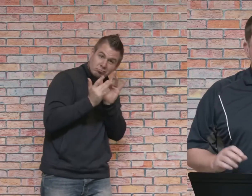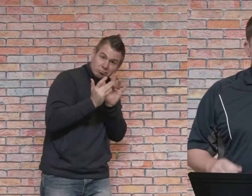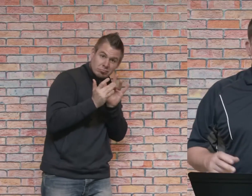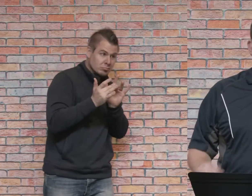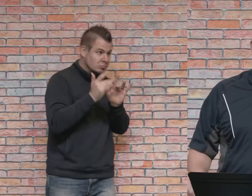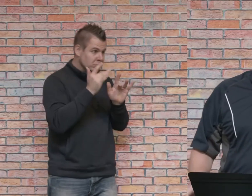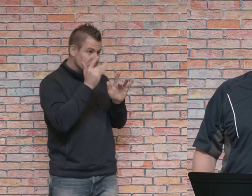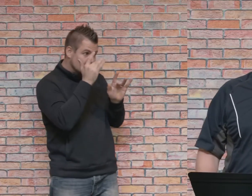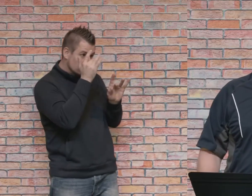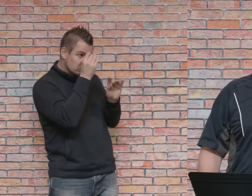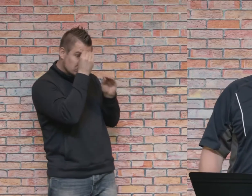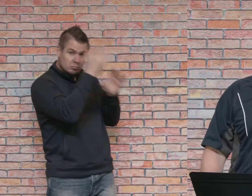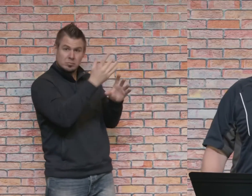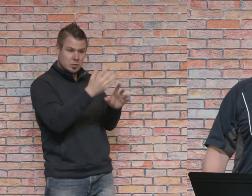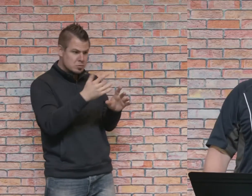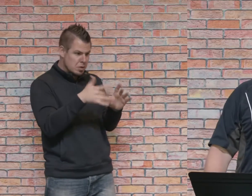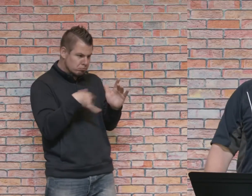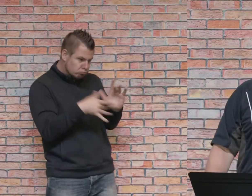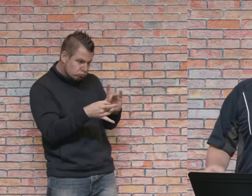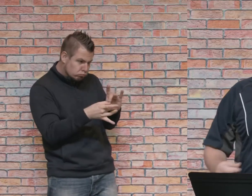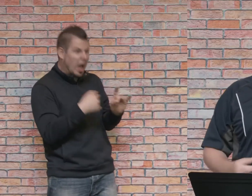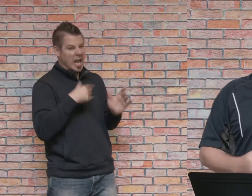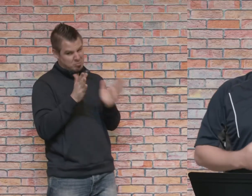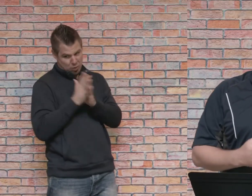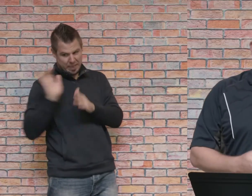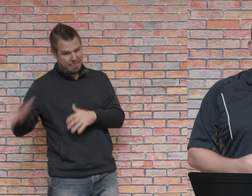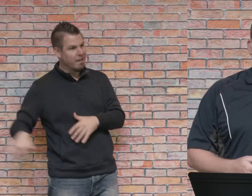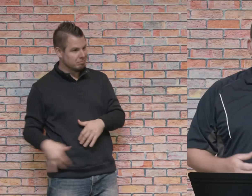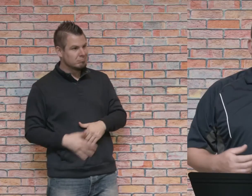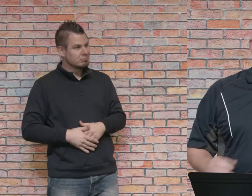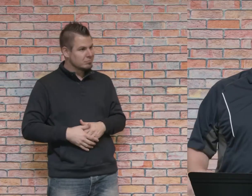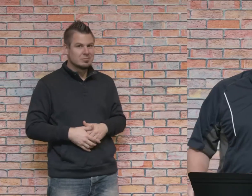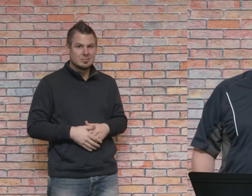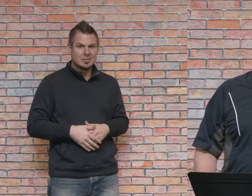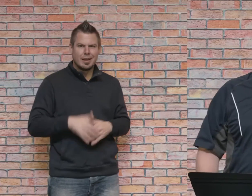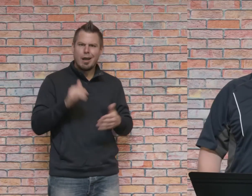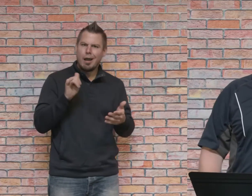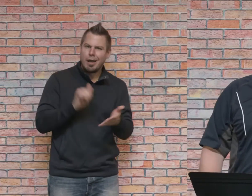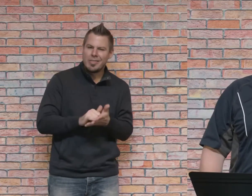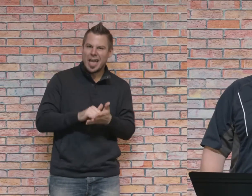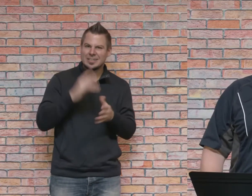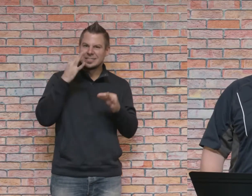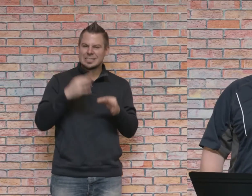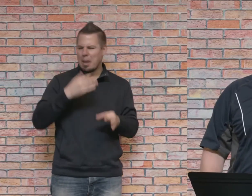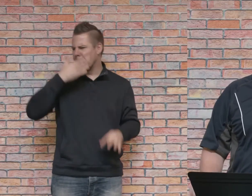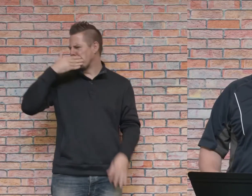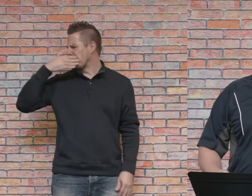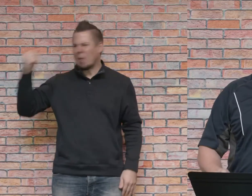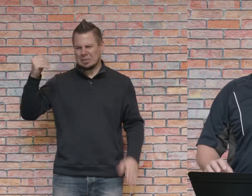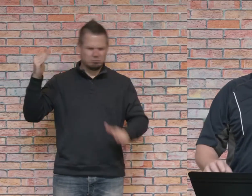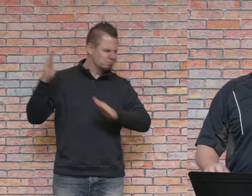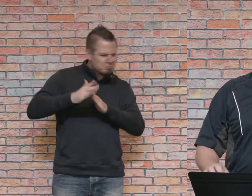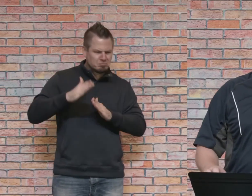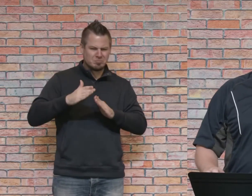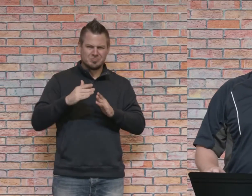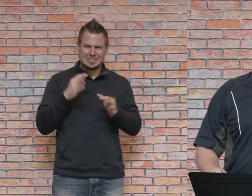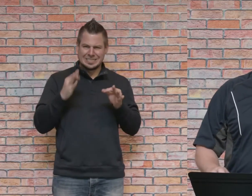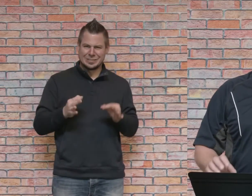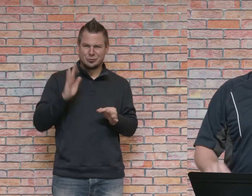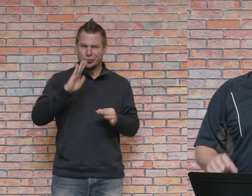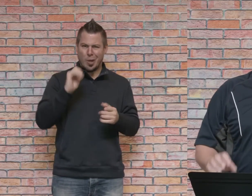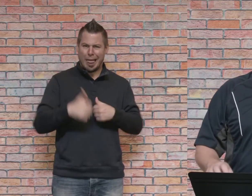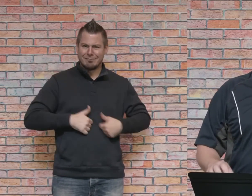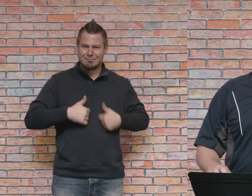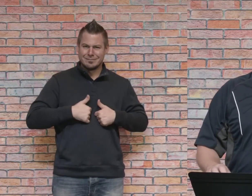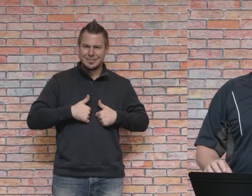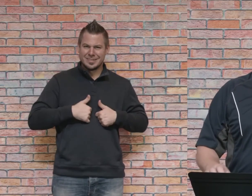comment, I prayed that prayer this morning. It's the most important and exciting decision that you can make, because now you know that